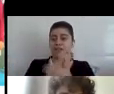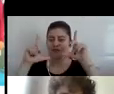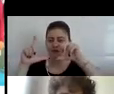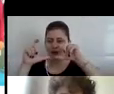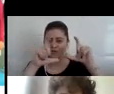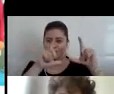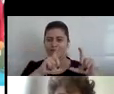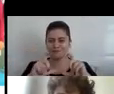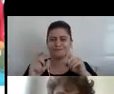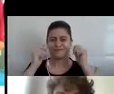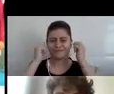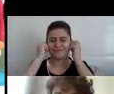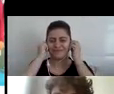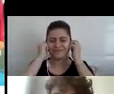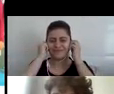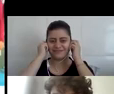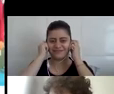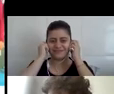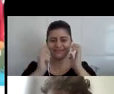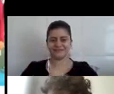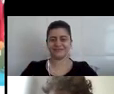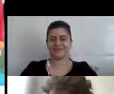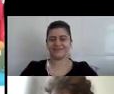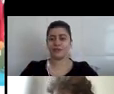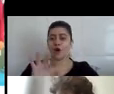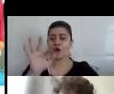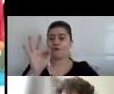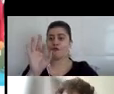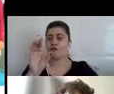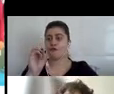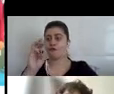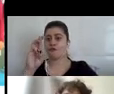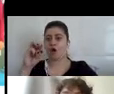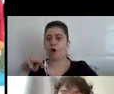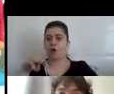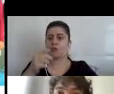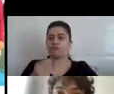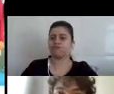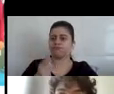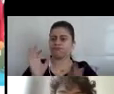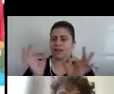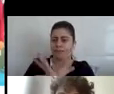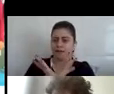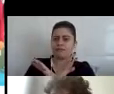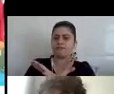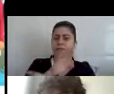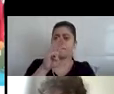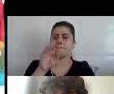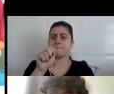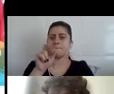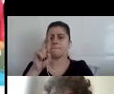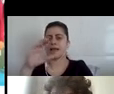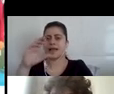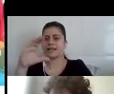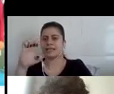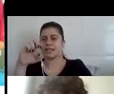ended in Barcelona. We are very happy because we had 500 participants, 300 in